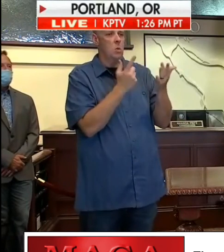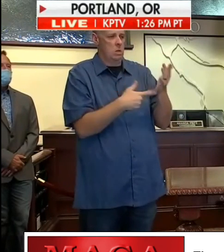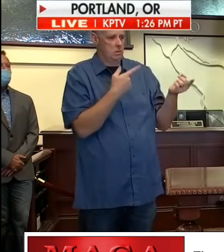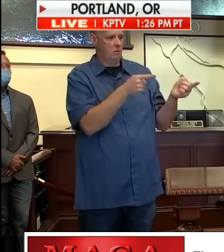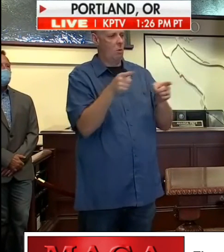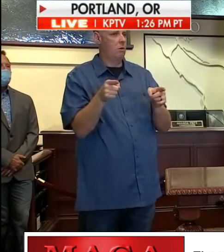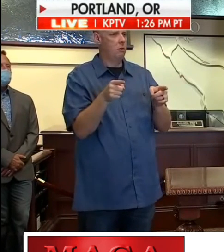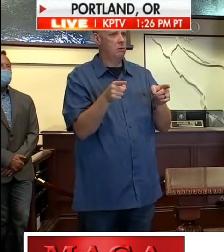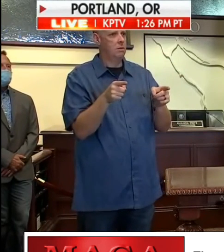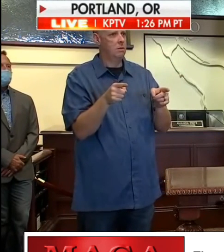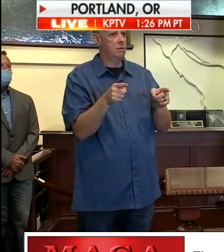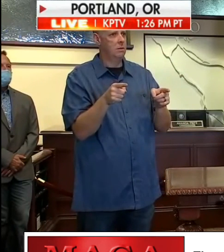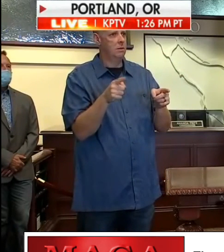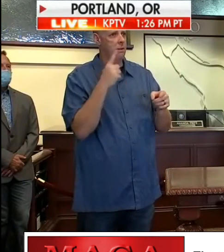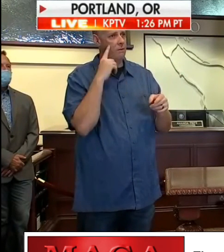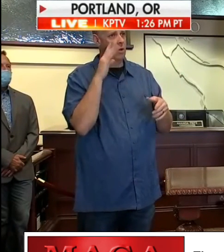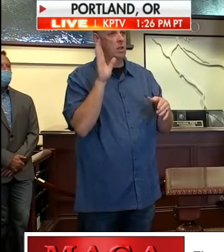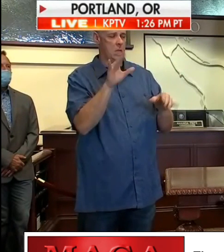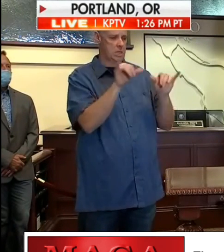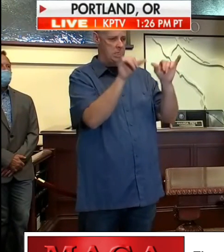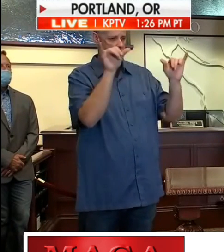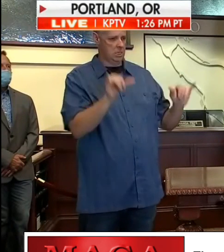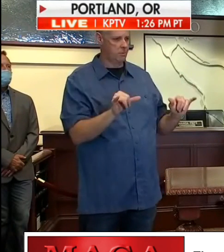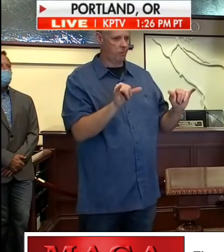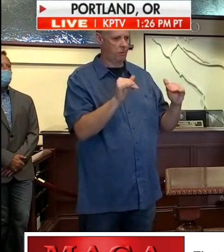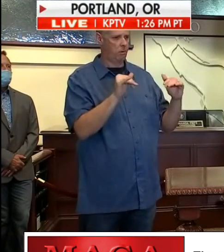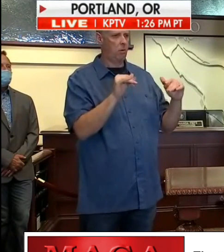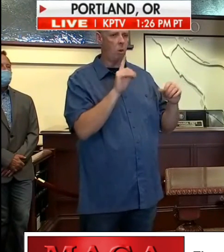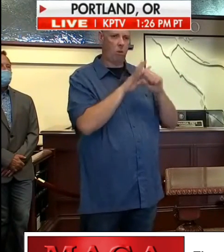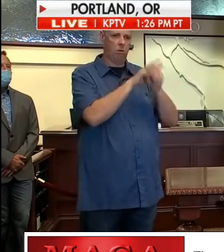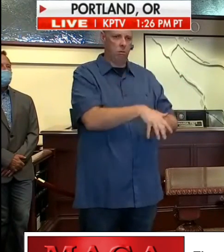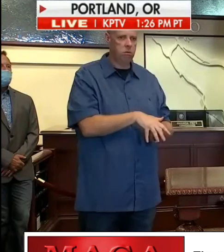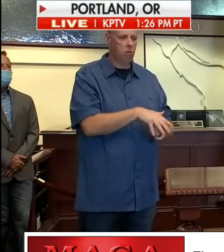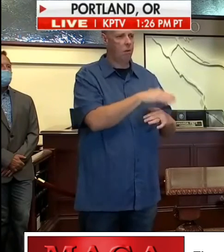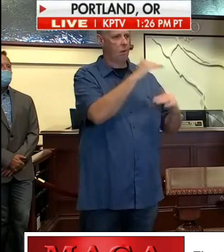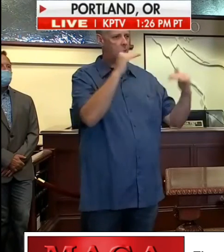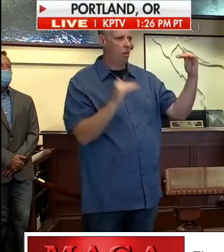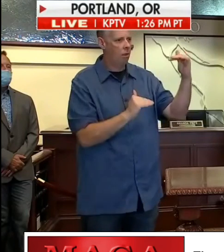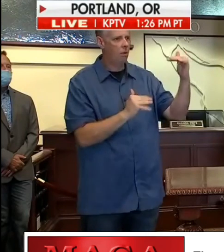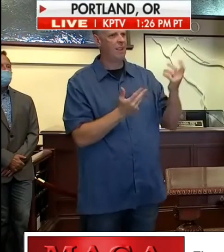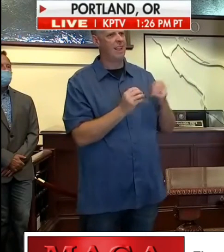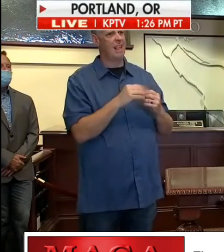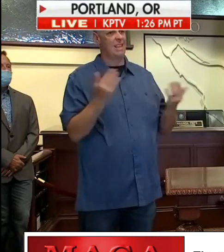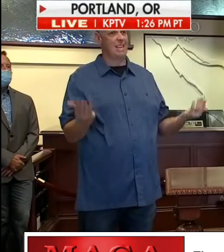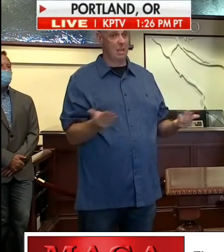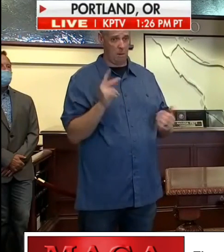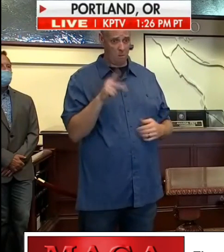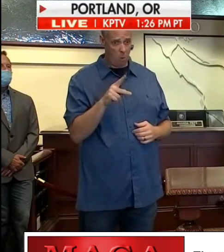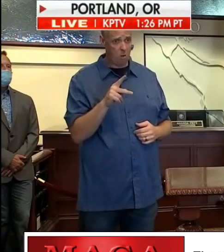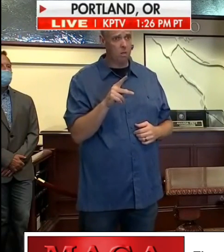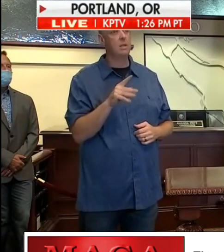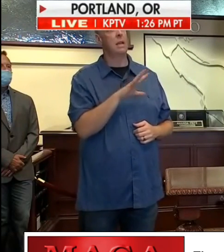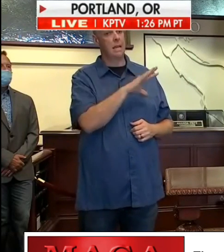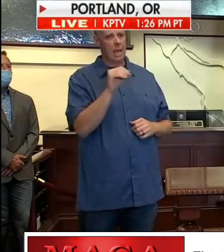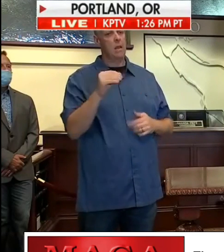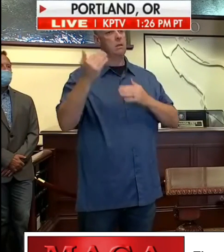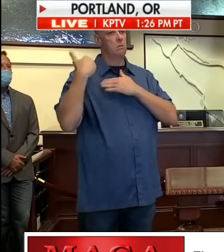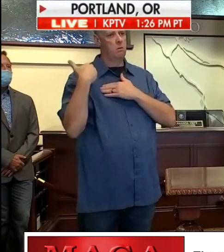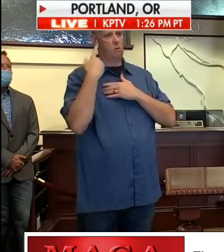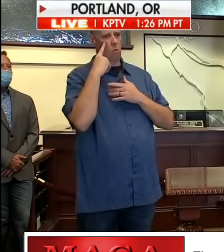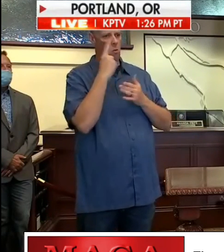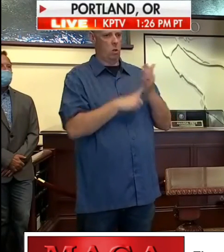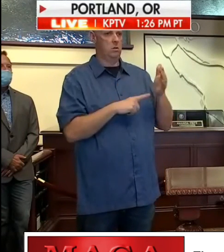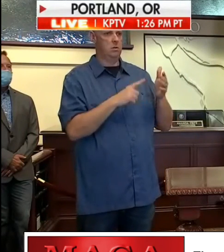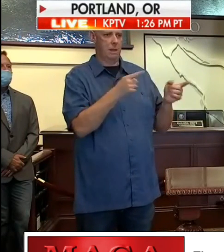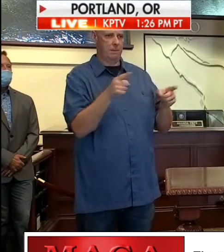on around systematic injustices in our community here in Portland and hold ourselves accountable for what's happening here in